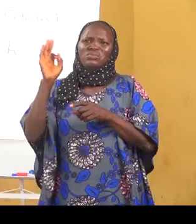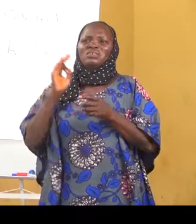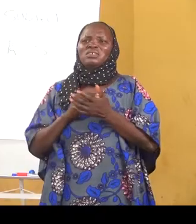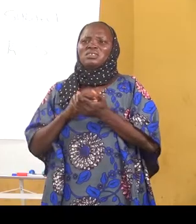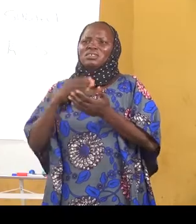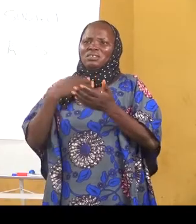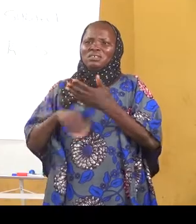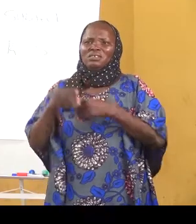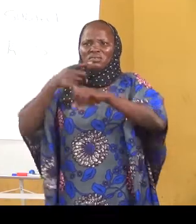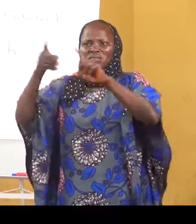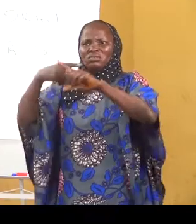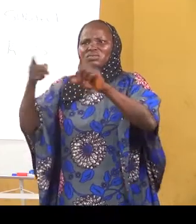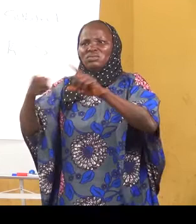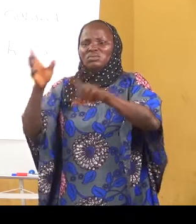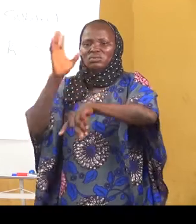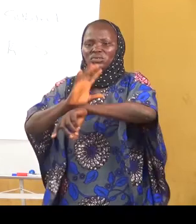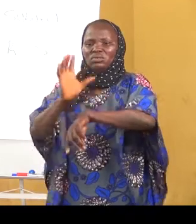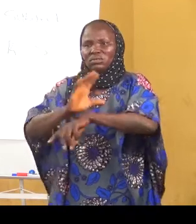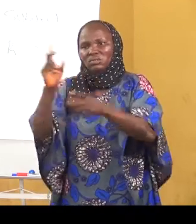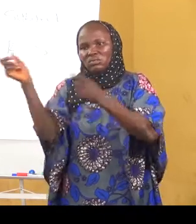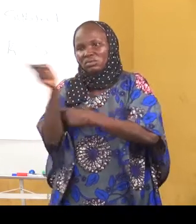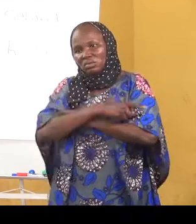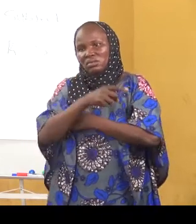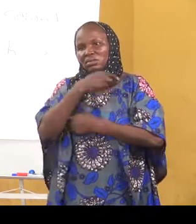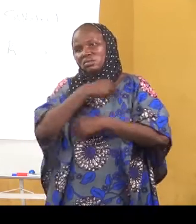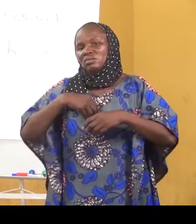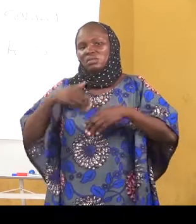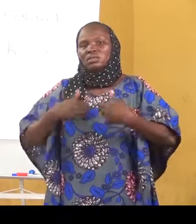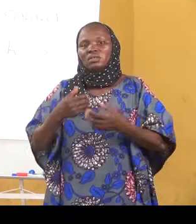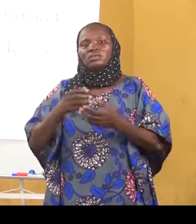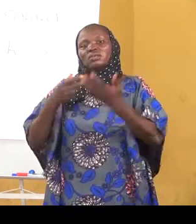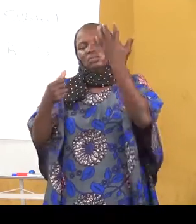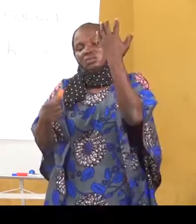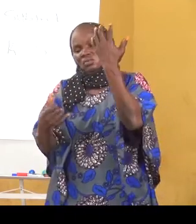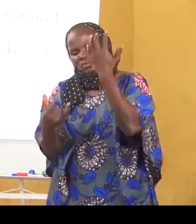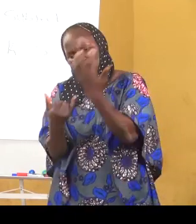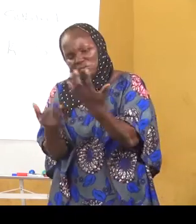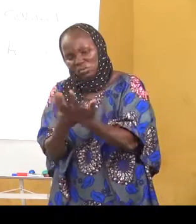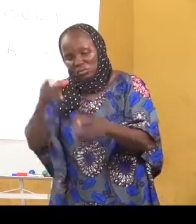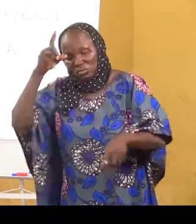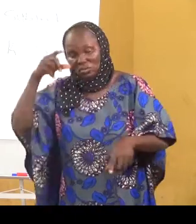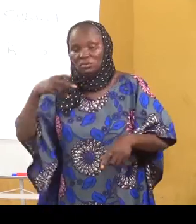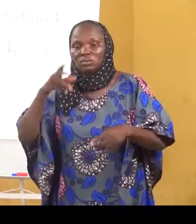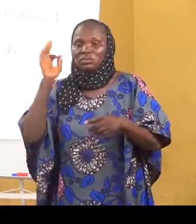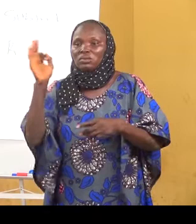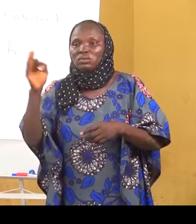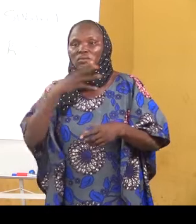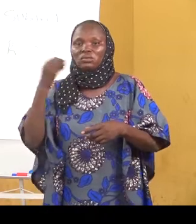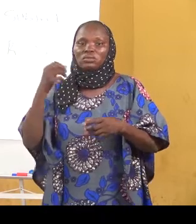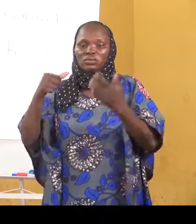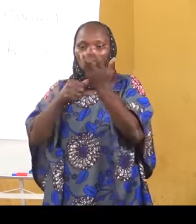we have senior pastor and junior one. So that was the situation between Paul and